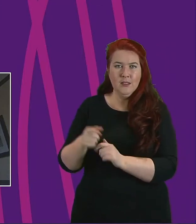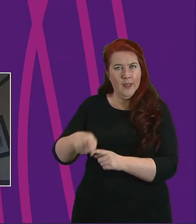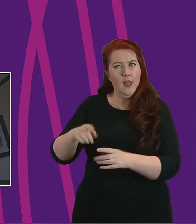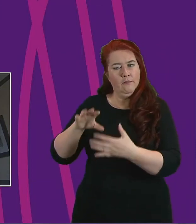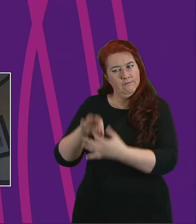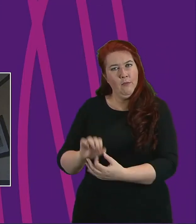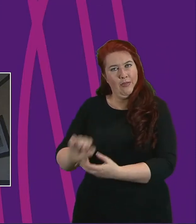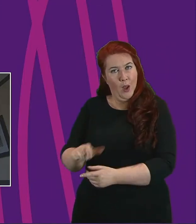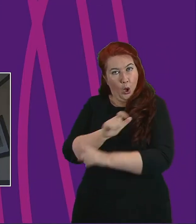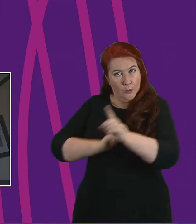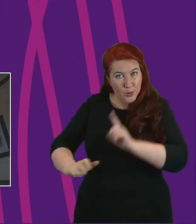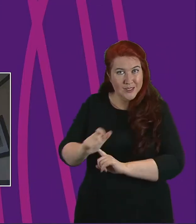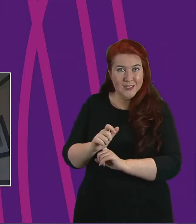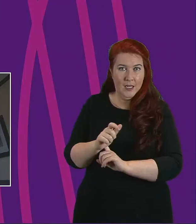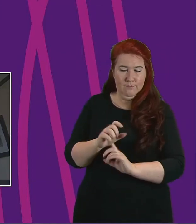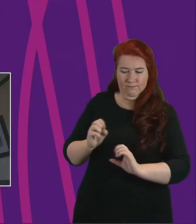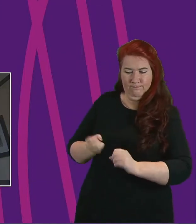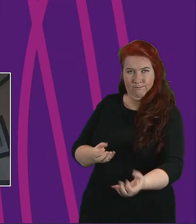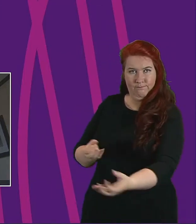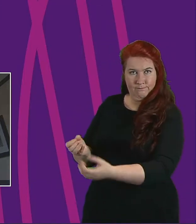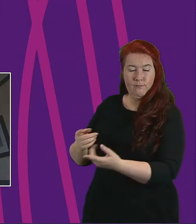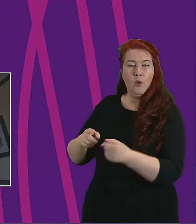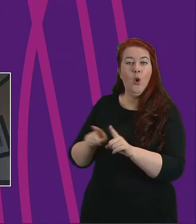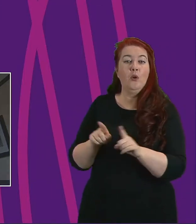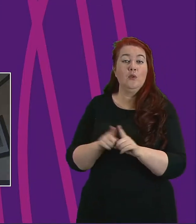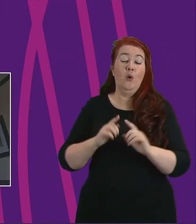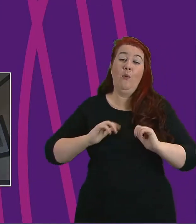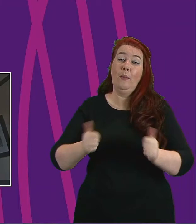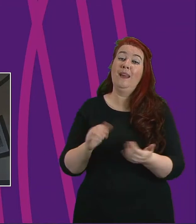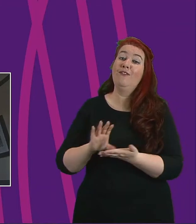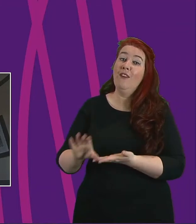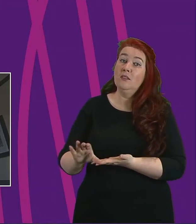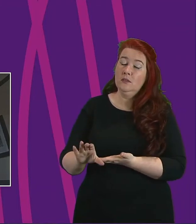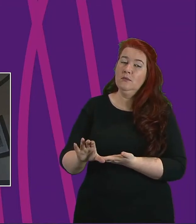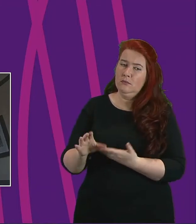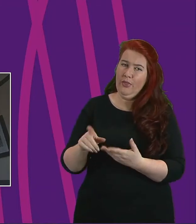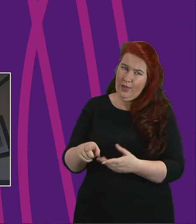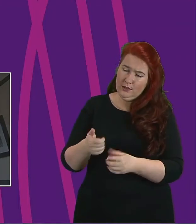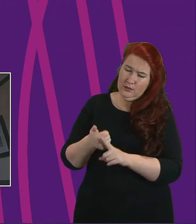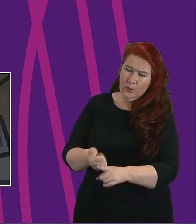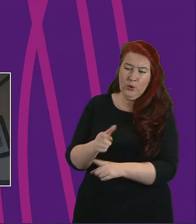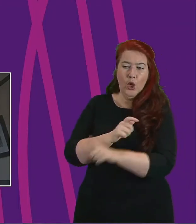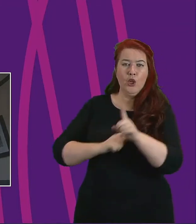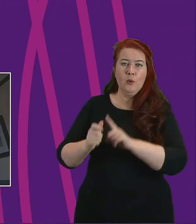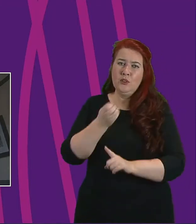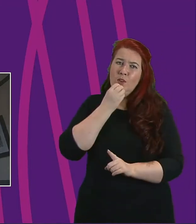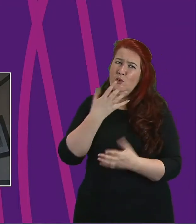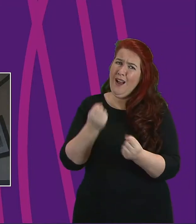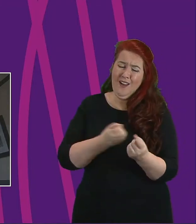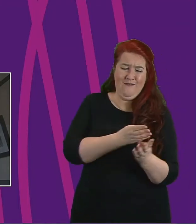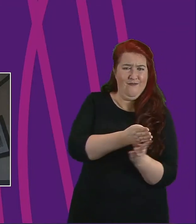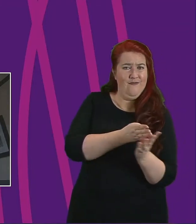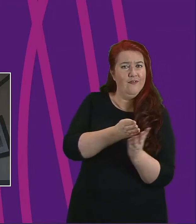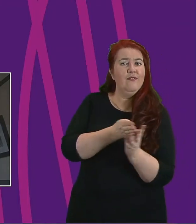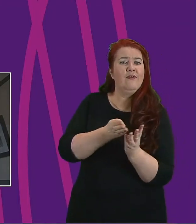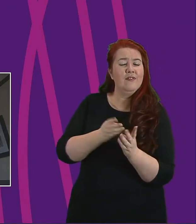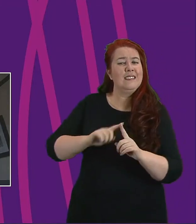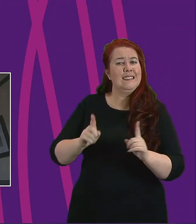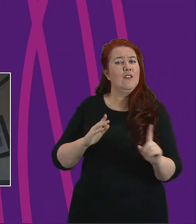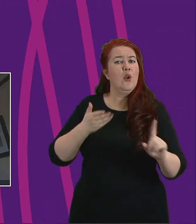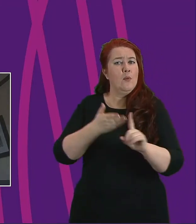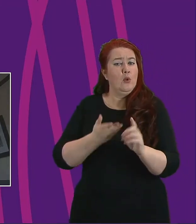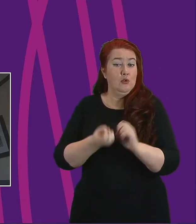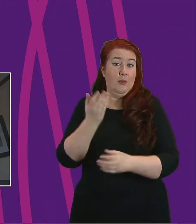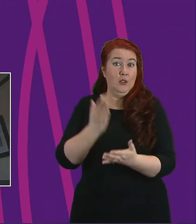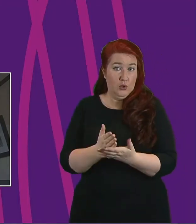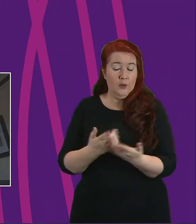supporting community fund and the wellbeing fund are also supporting community food provision. So there's a range of different approaches that we're taking to ensure that